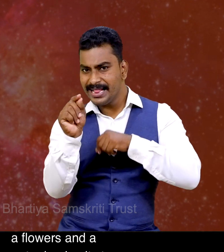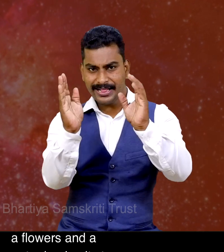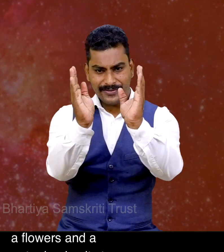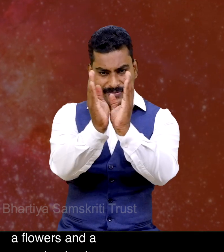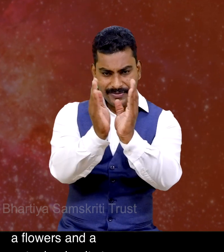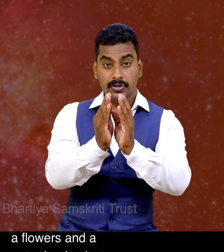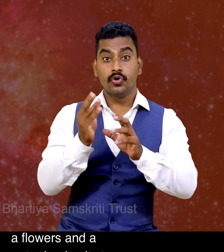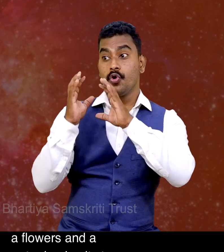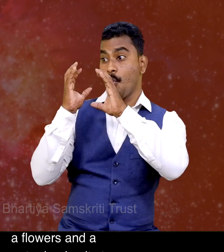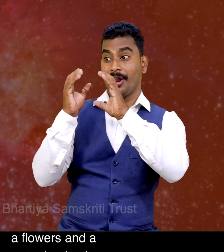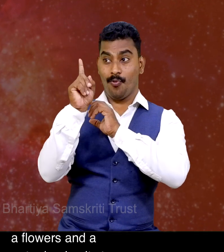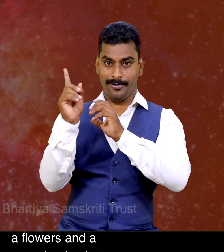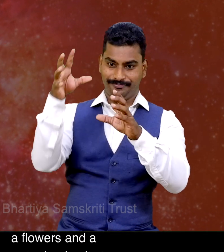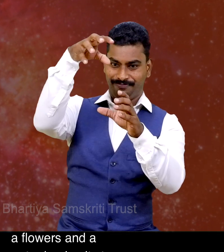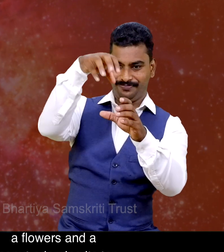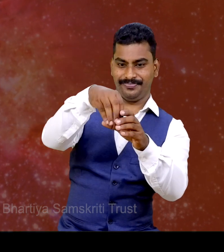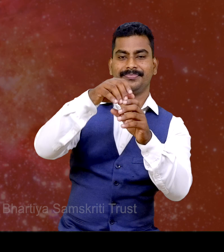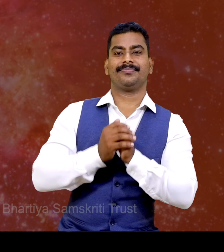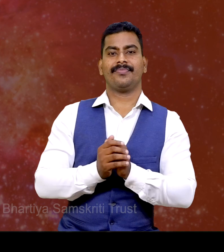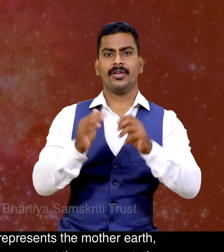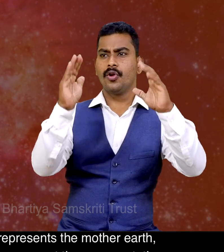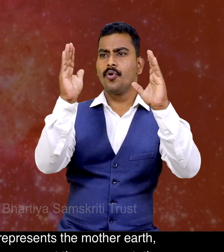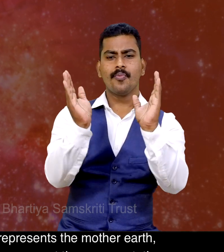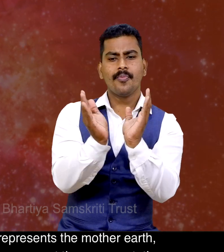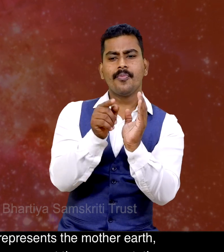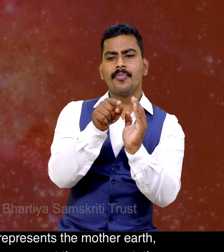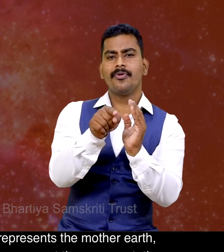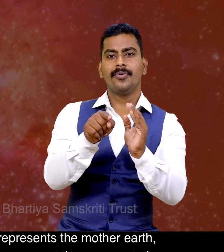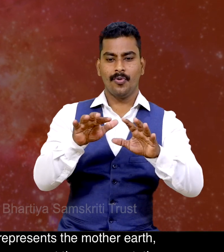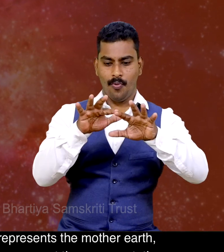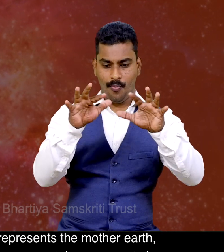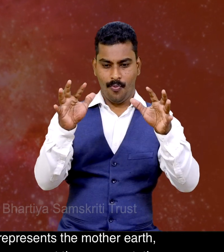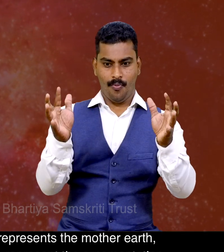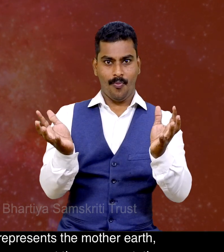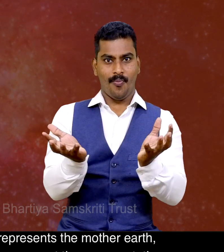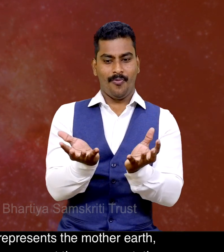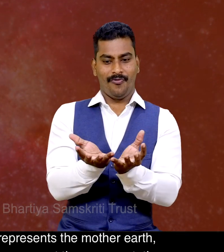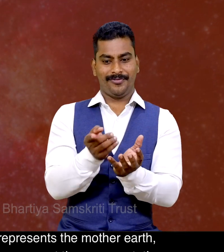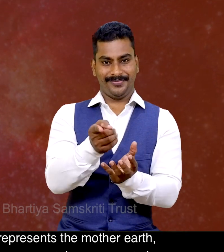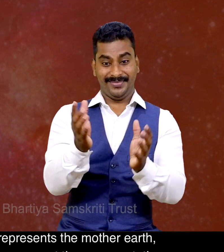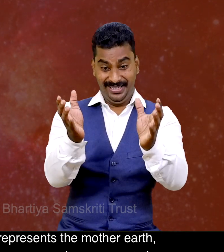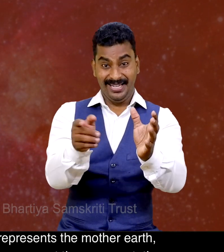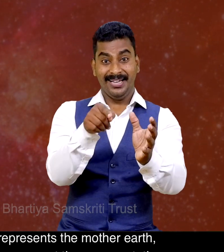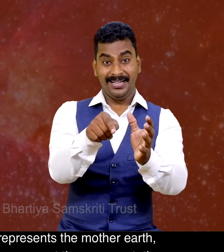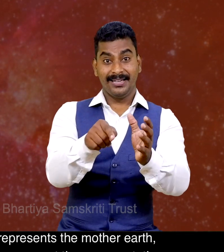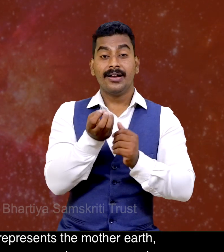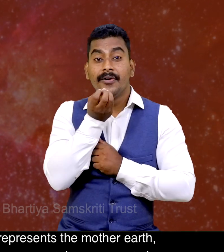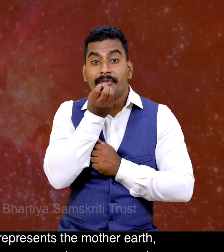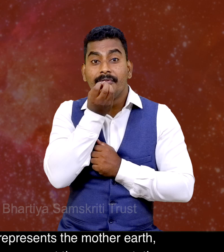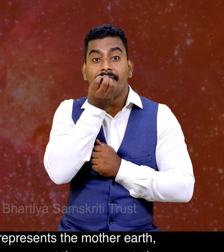a coconut adorning its top. The pot represents the Mother Earth. The flowers represent